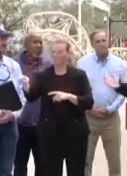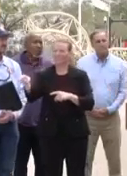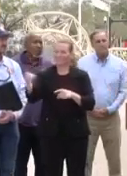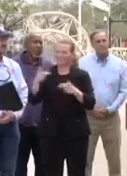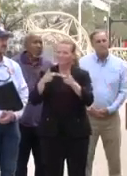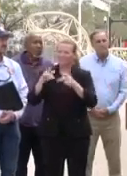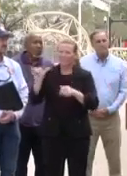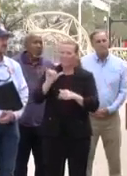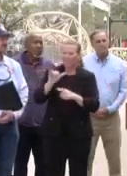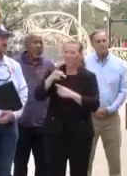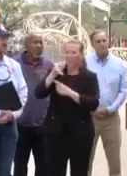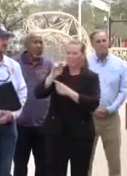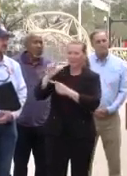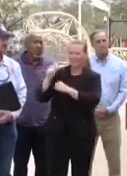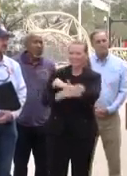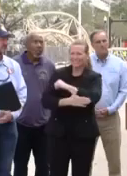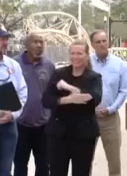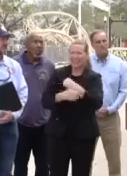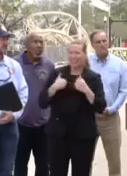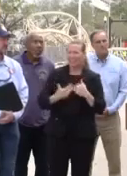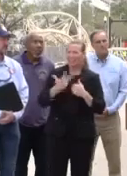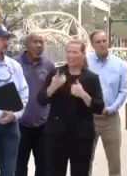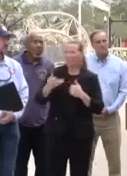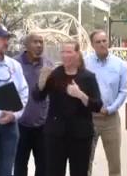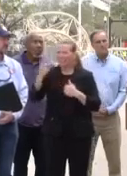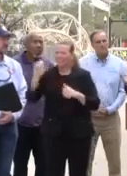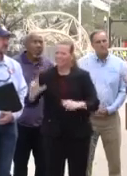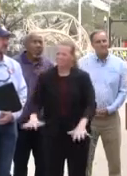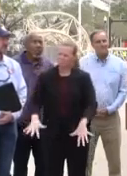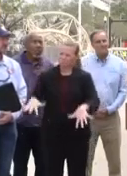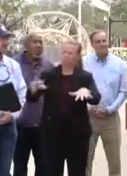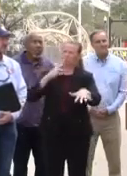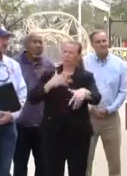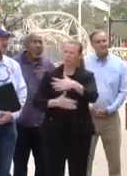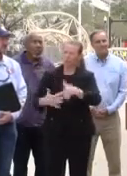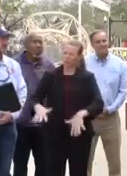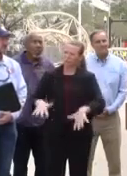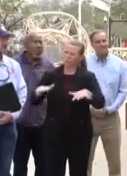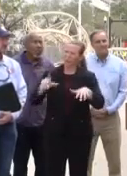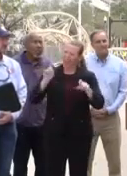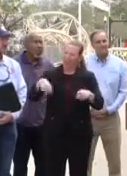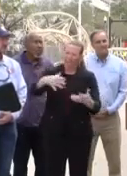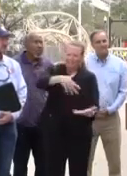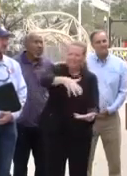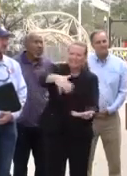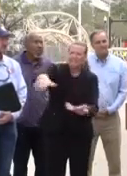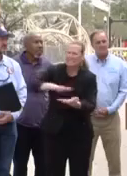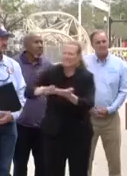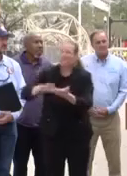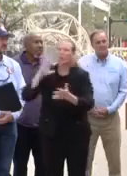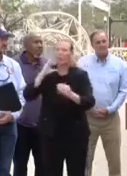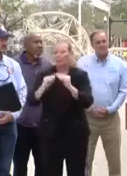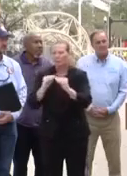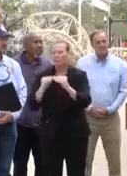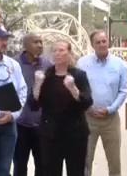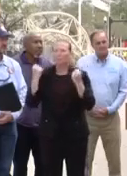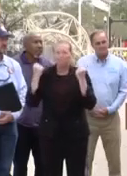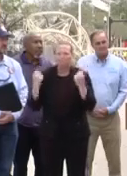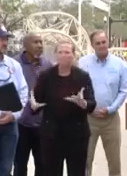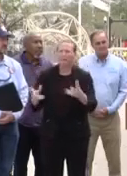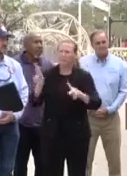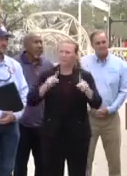muck and gut that. Now you can repair that, but you also have a lot of people that are doing the same thing. So how many contractors are